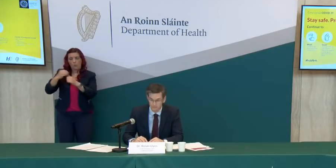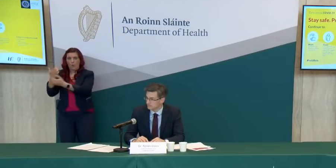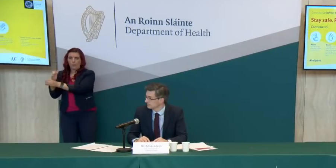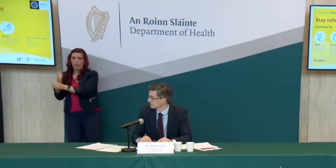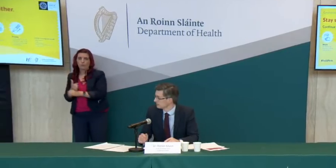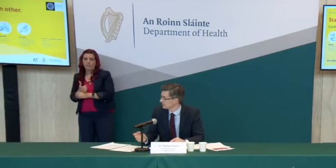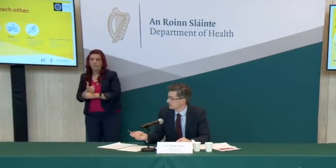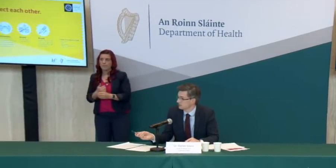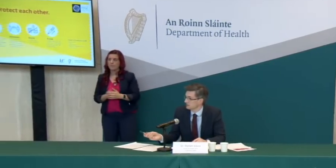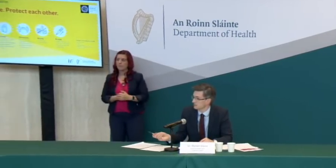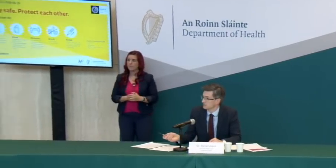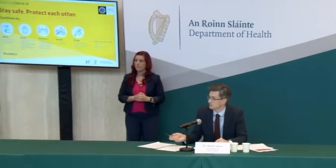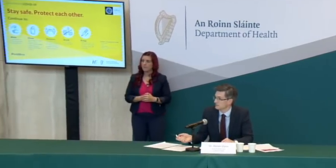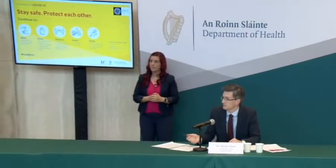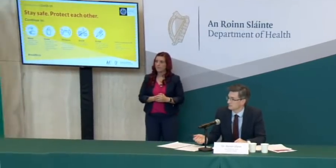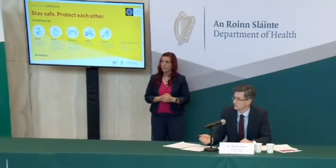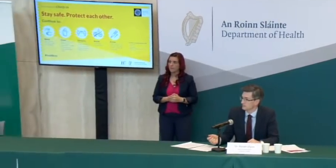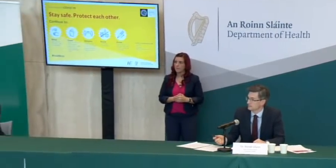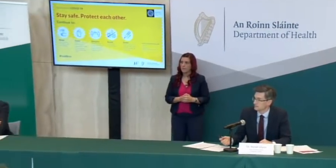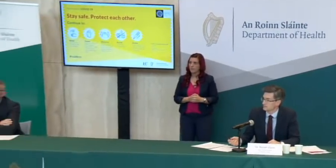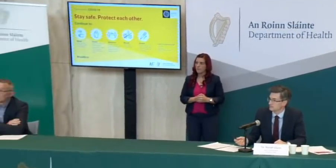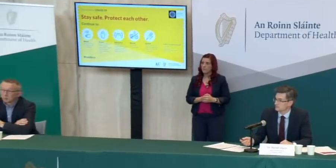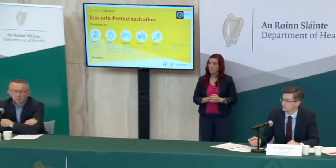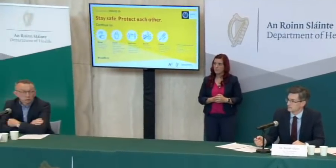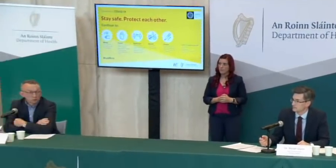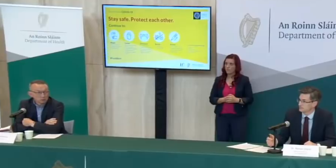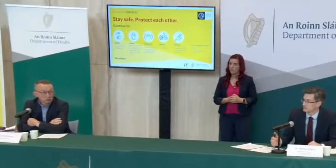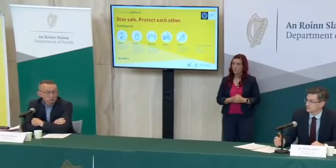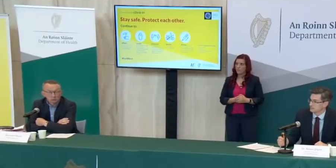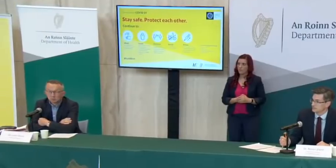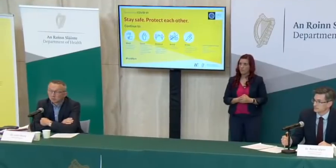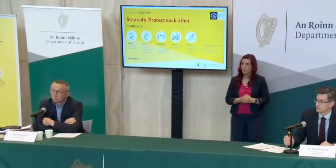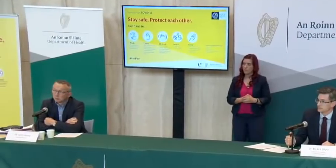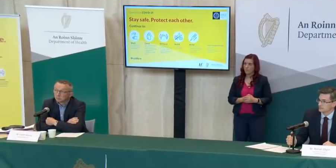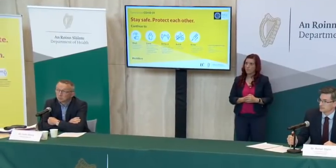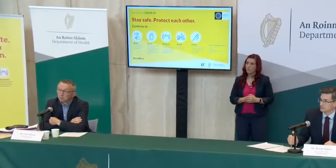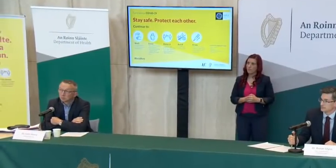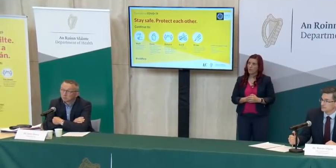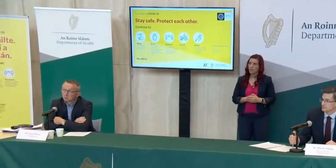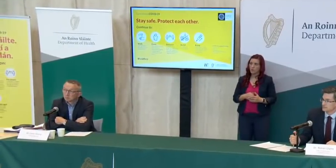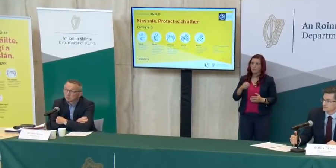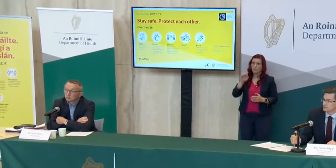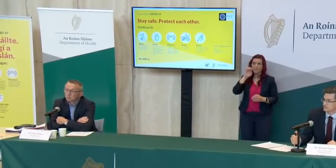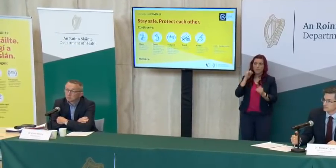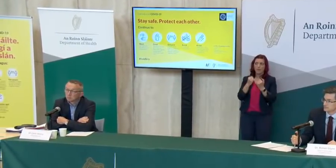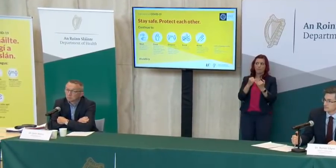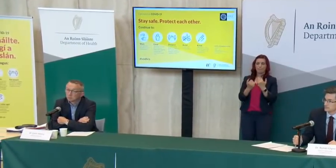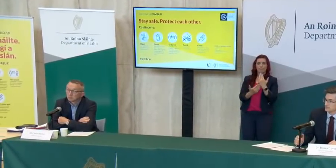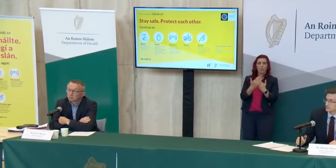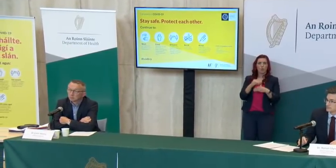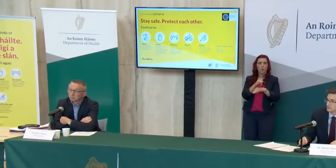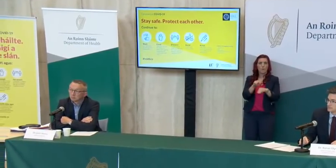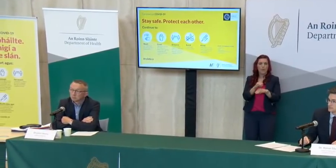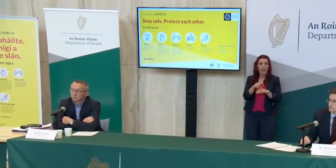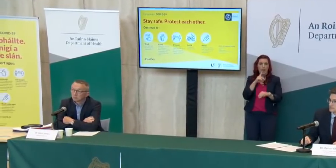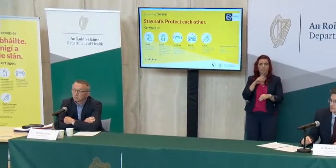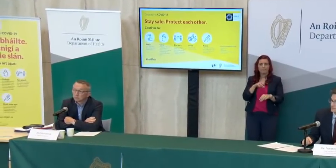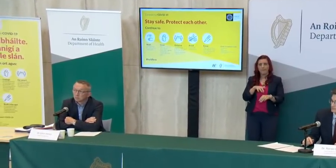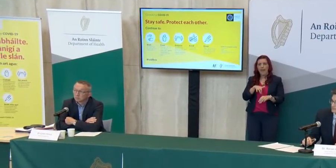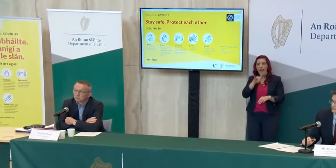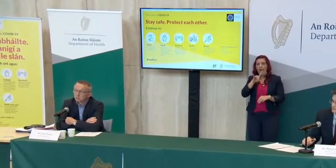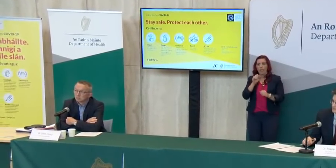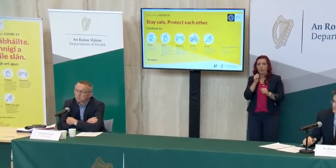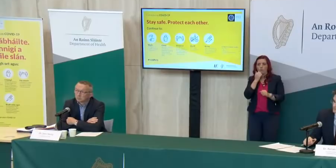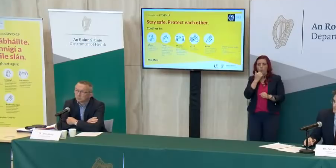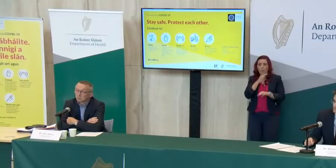testing. It doesn't tell us anything about the transmission from people. It just seems like the young people have higher numbers of contacts we're hearing, and